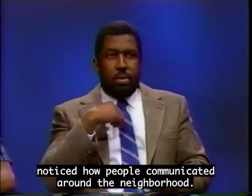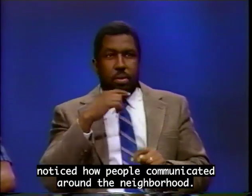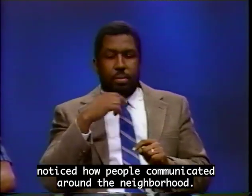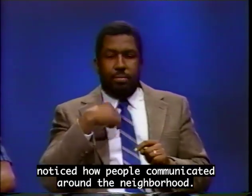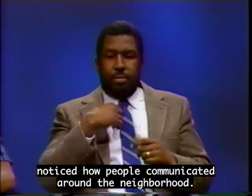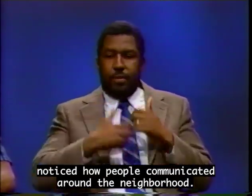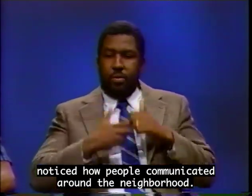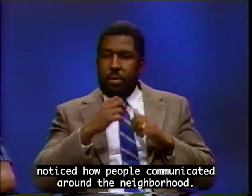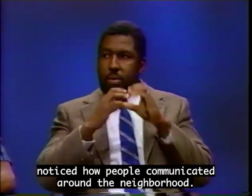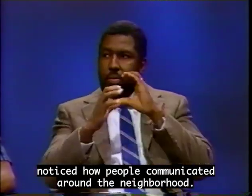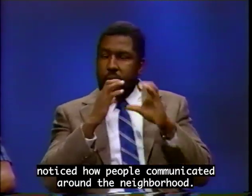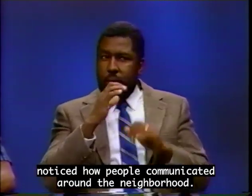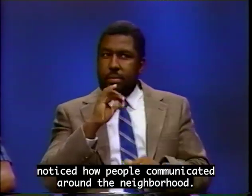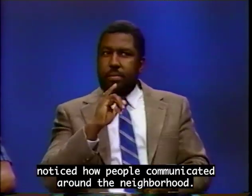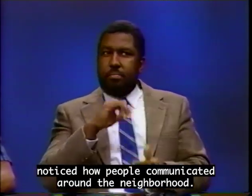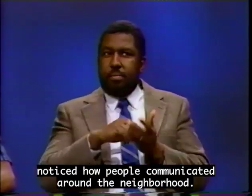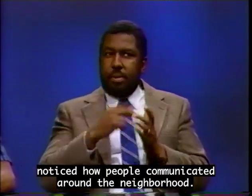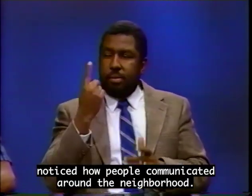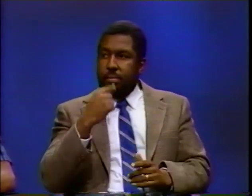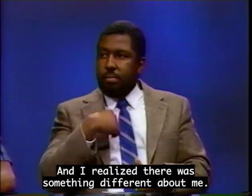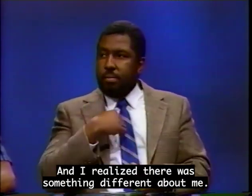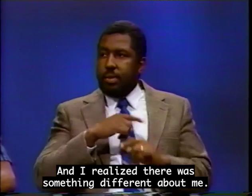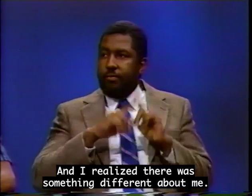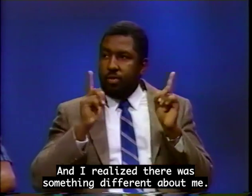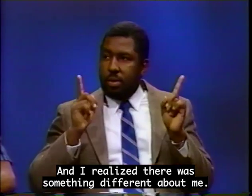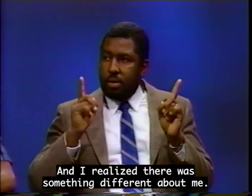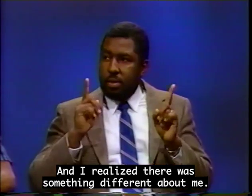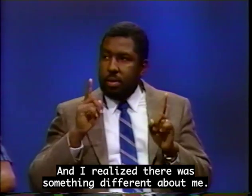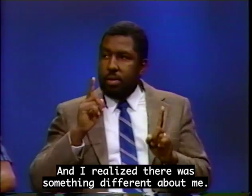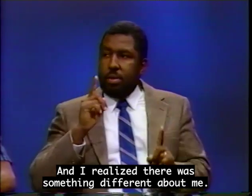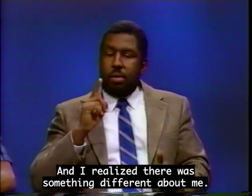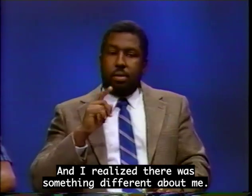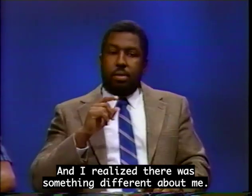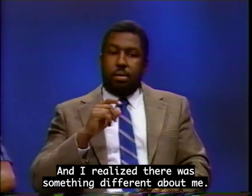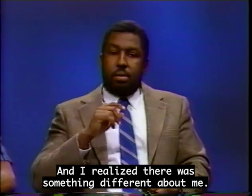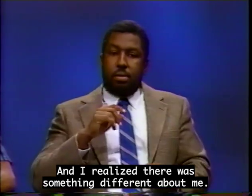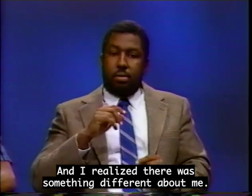how people communicated around the neighborhood, and I realized there was something different about me.